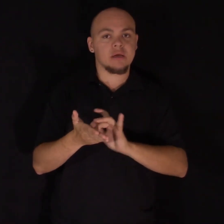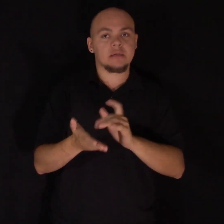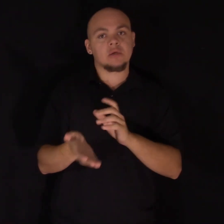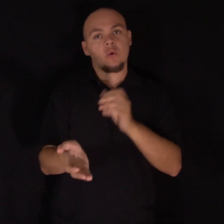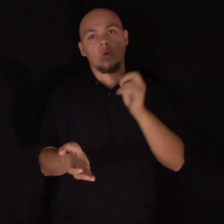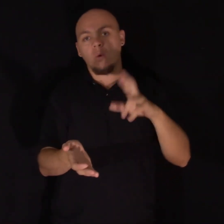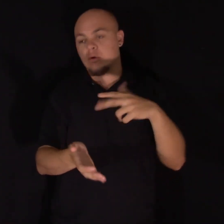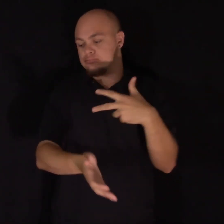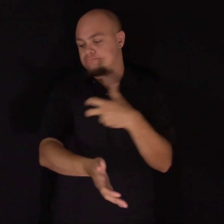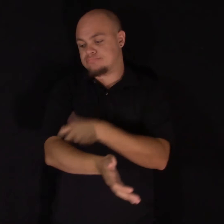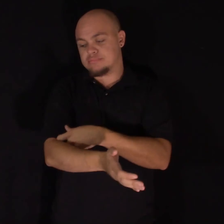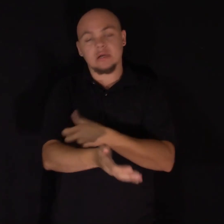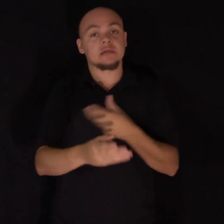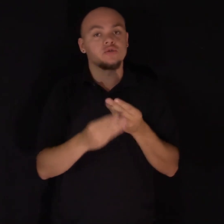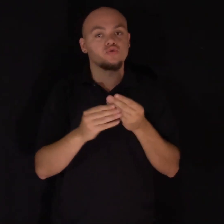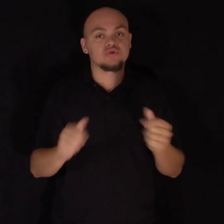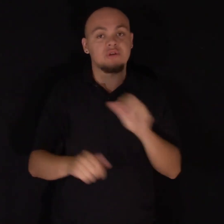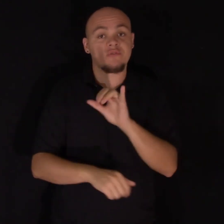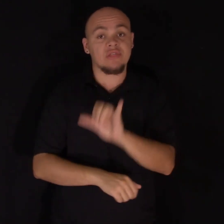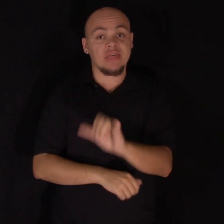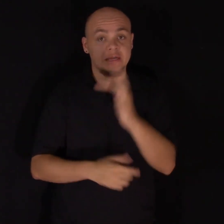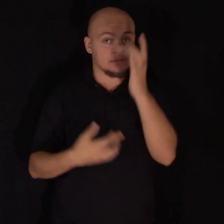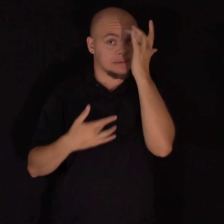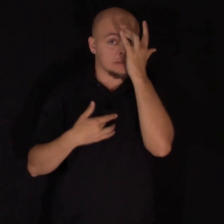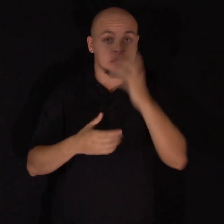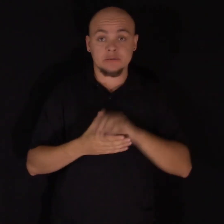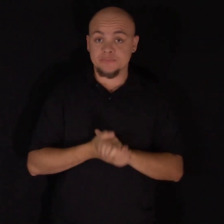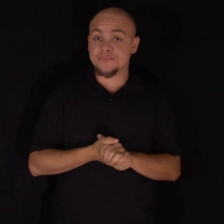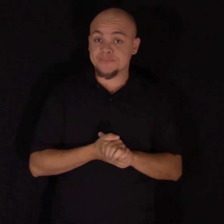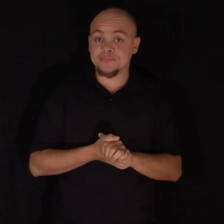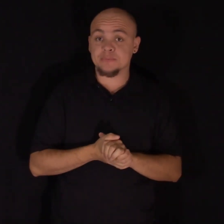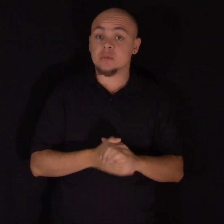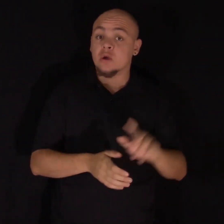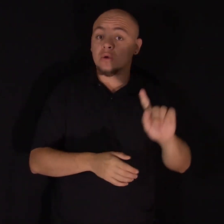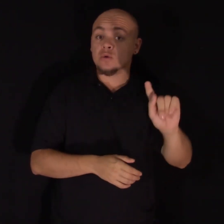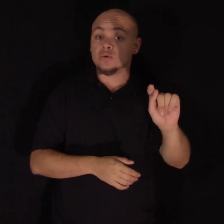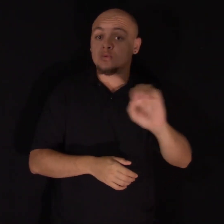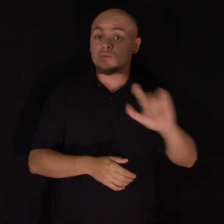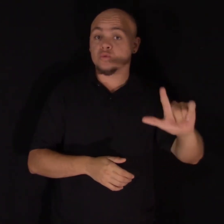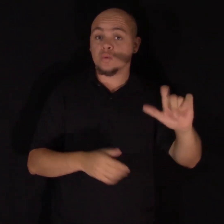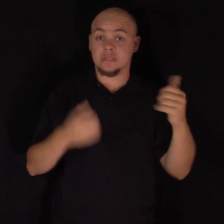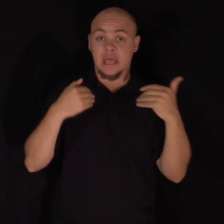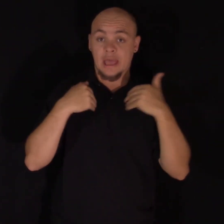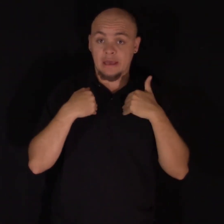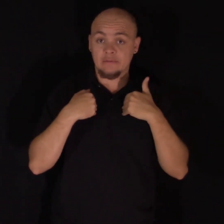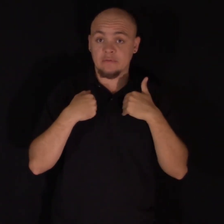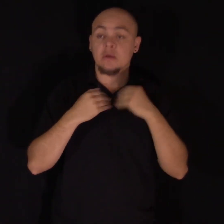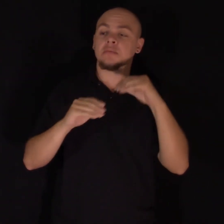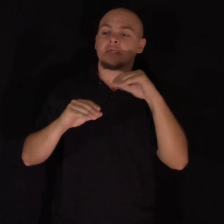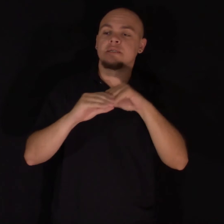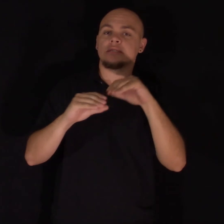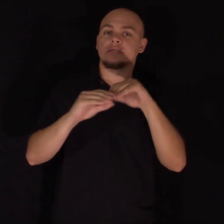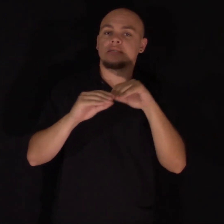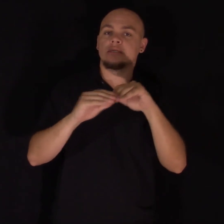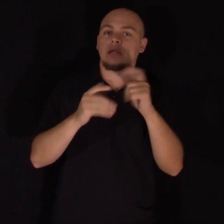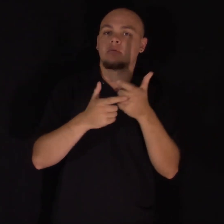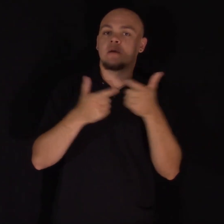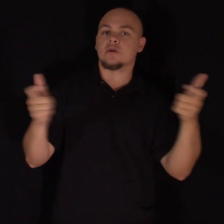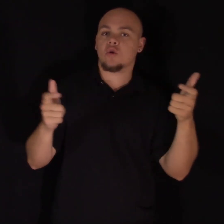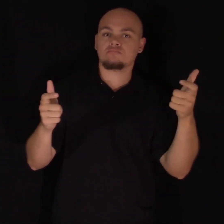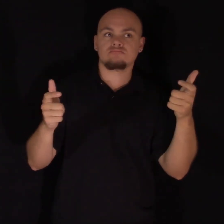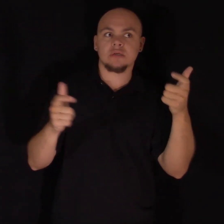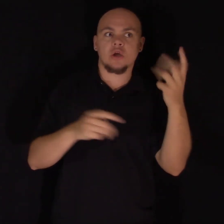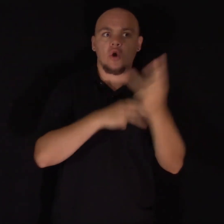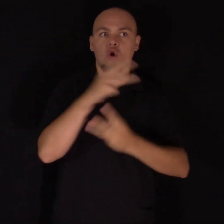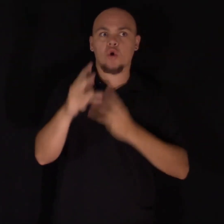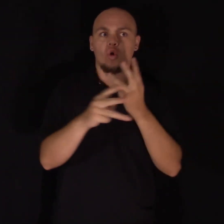that pathogen. So we can have tools, but those tools need to be put into an overall global health system, and